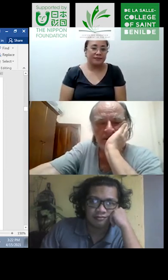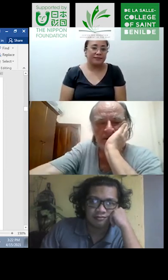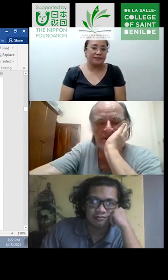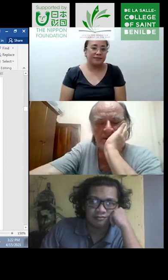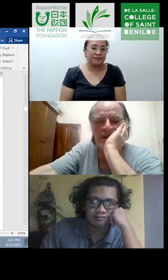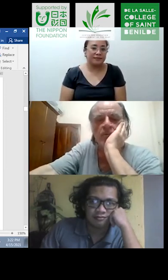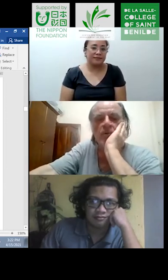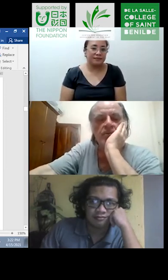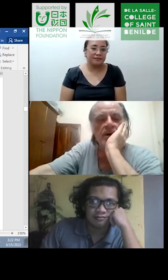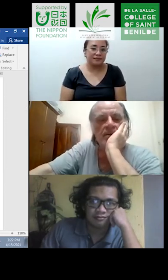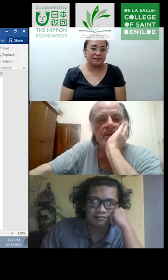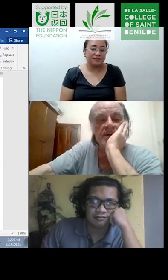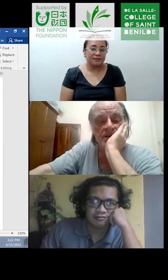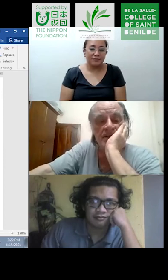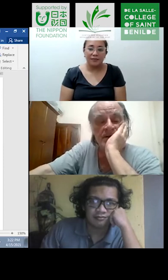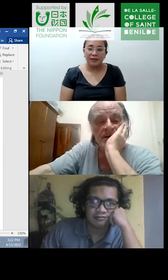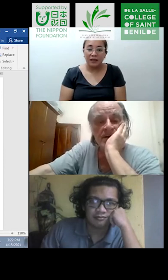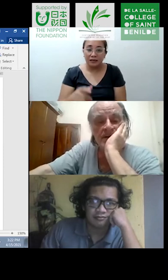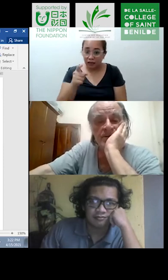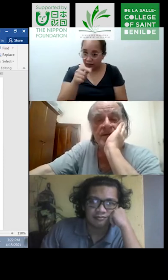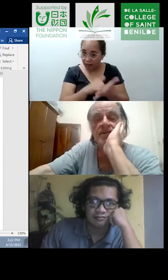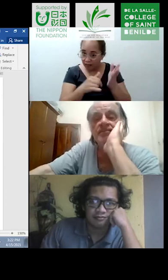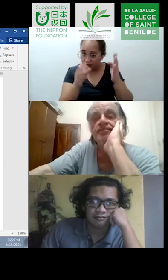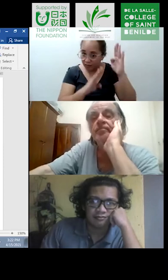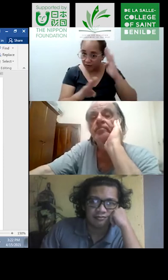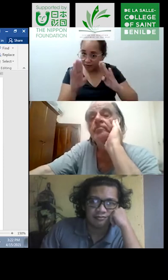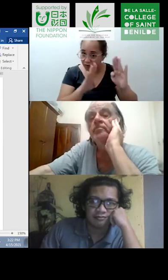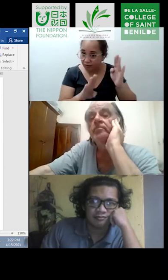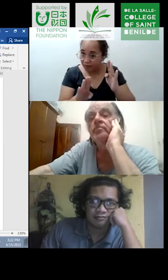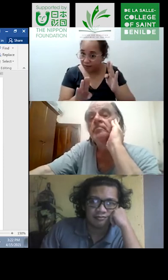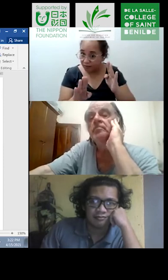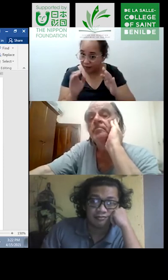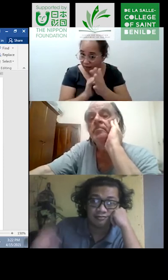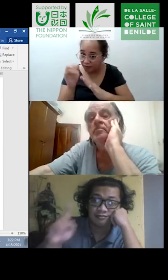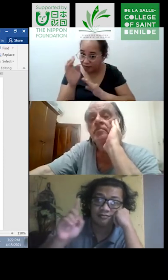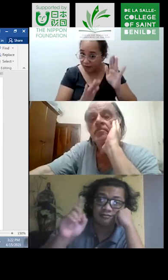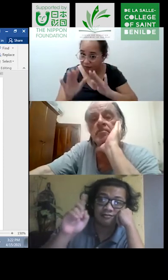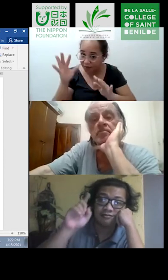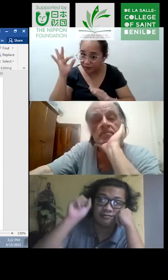Okay, so is that where the problem is, Jasmine?